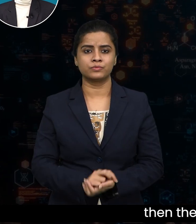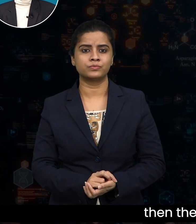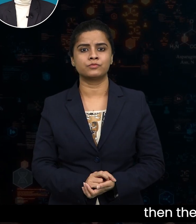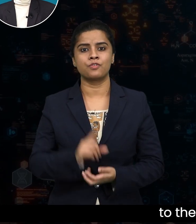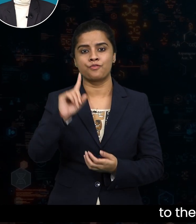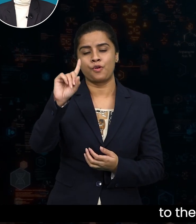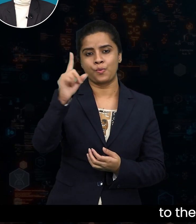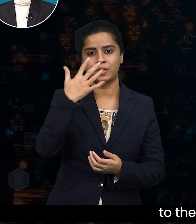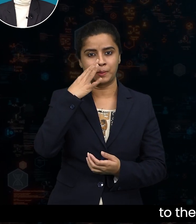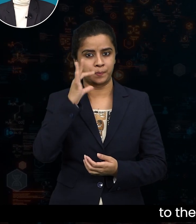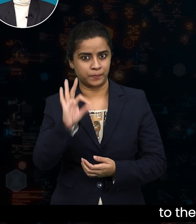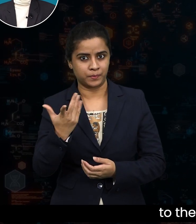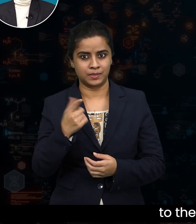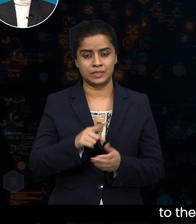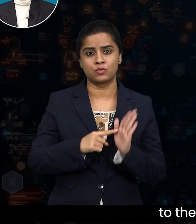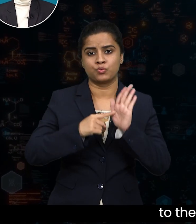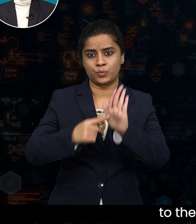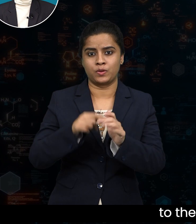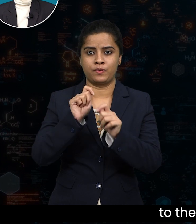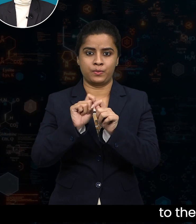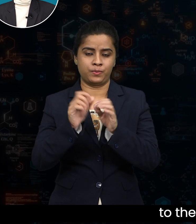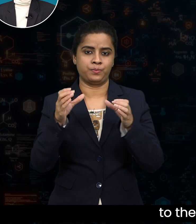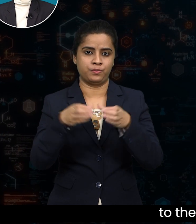will be given to the functional group.